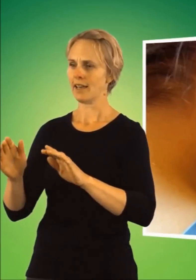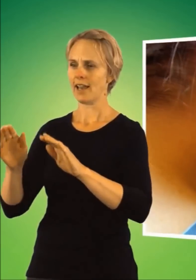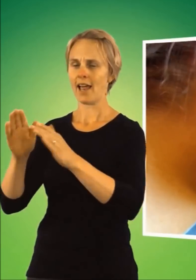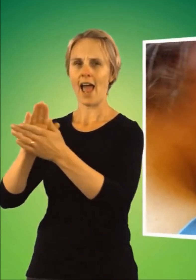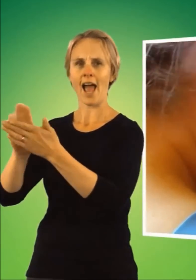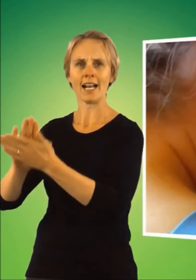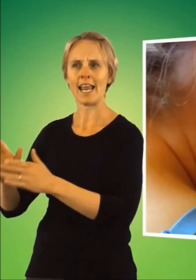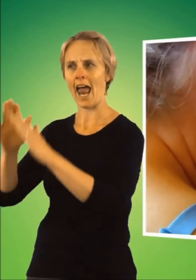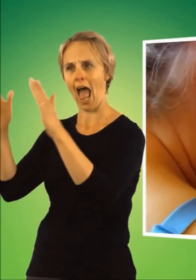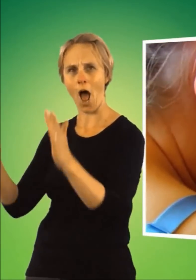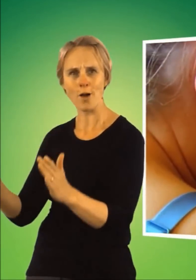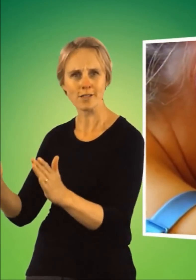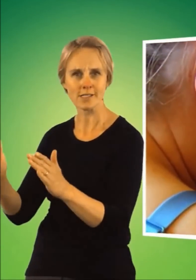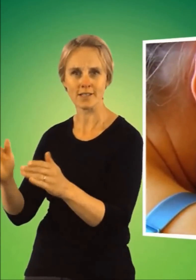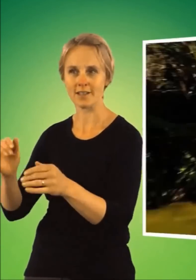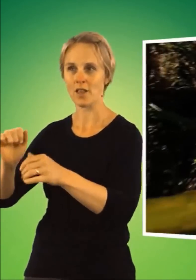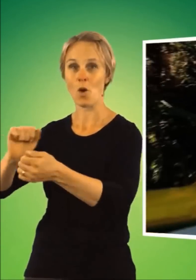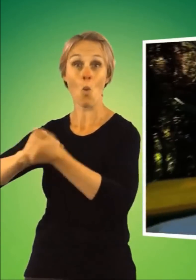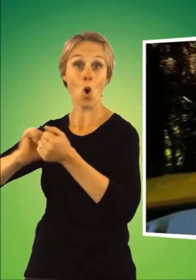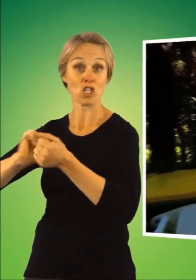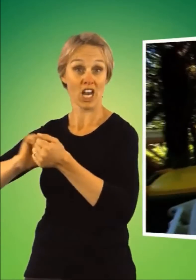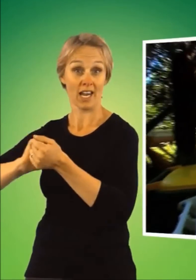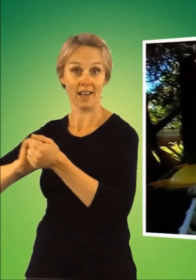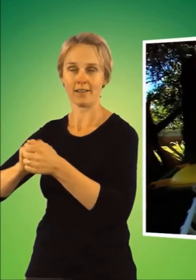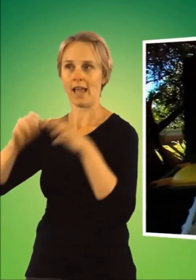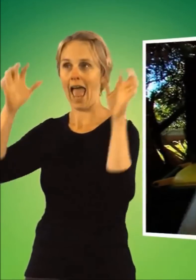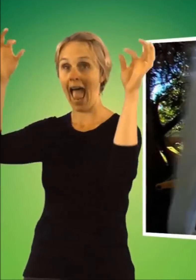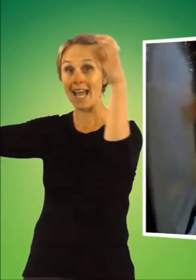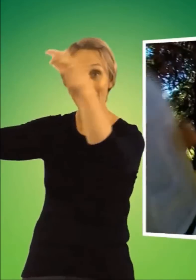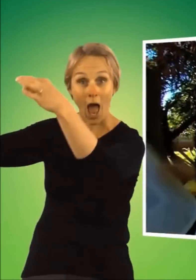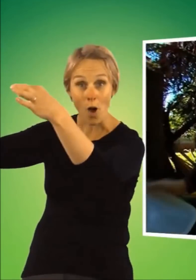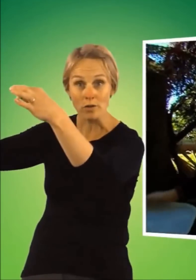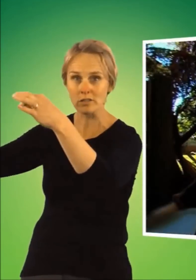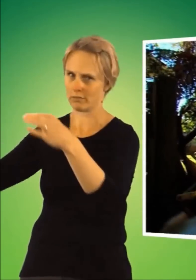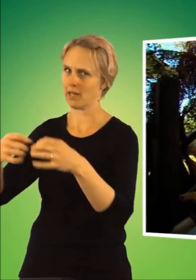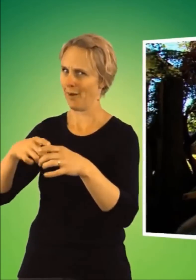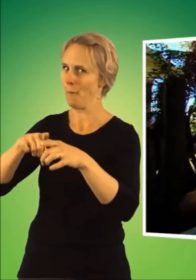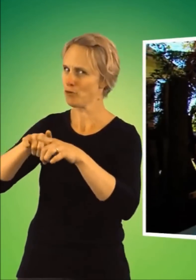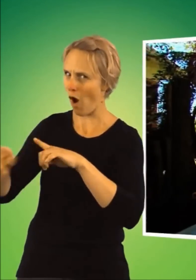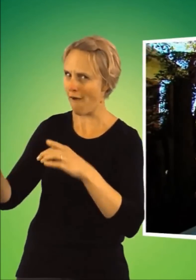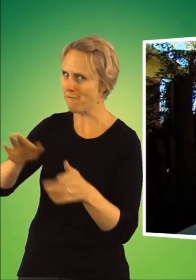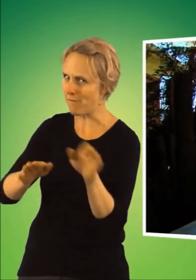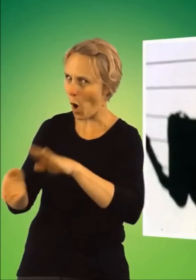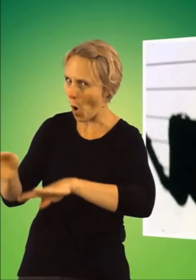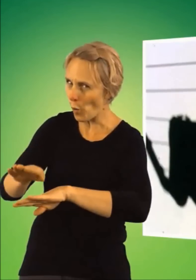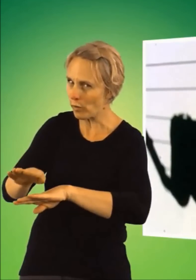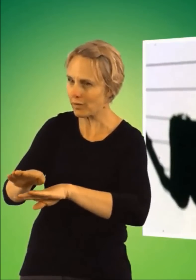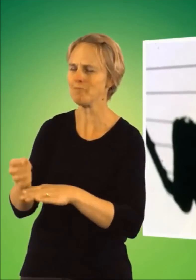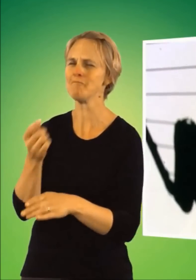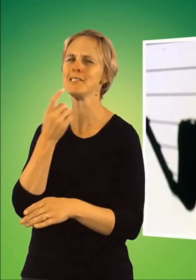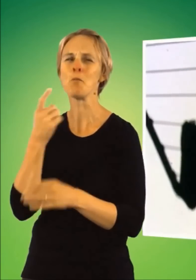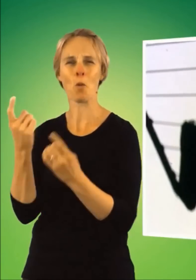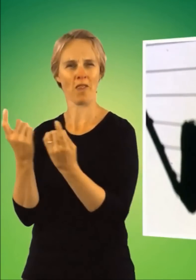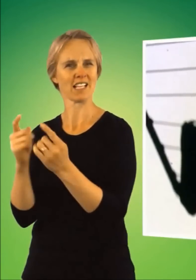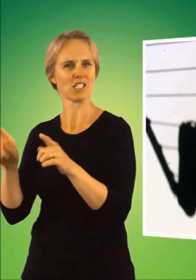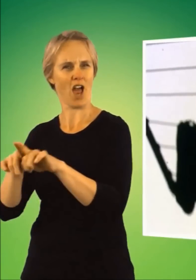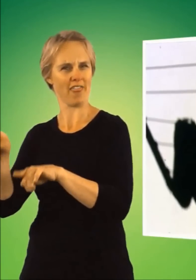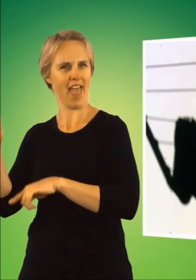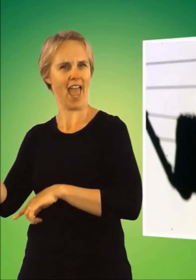here and there and just try and keep the house a bit tidied. I put on washing and hang out washing and try and fold it and